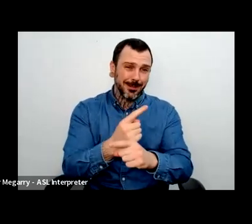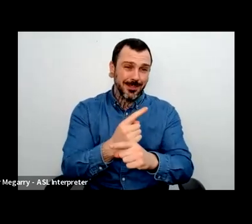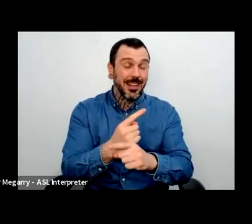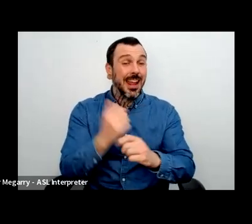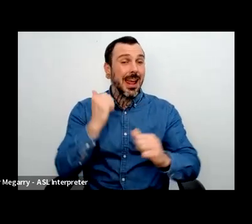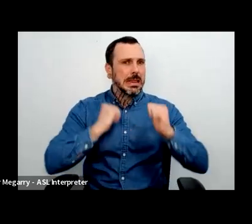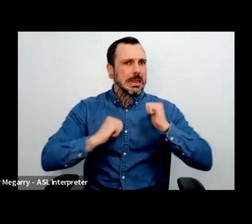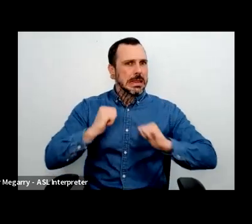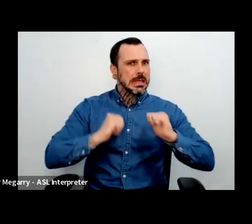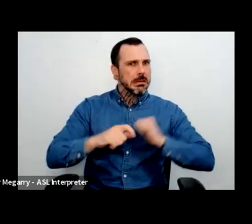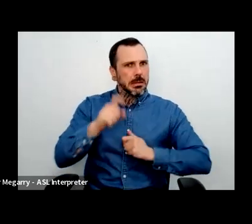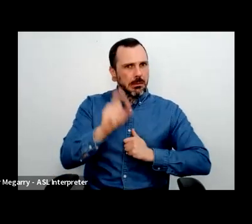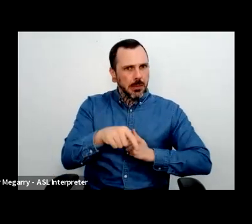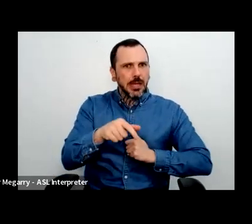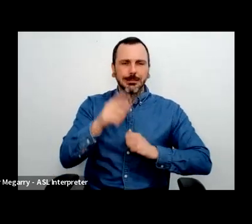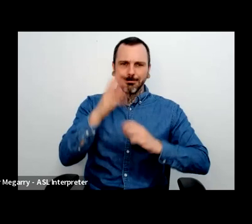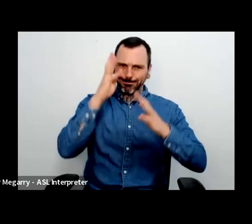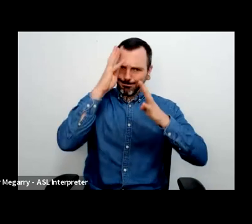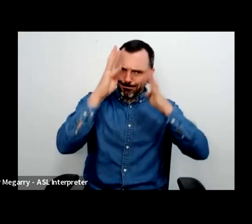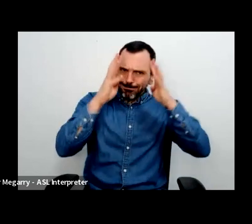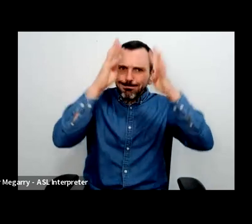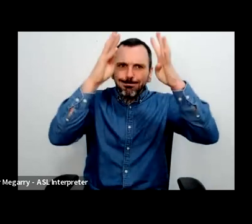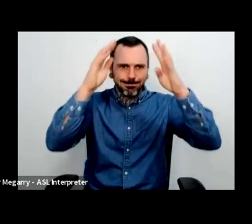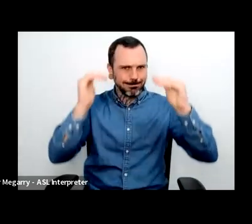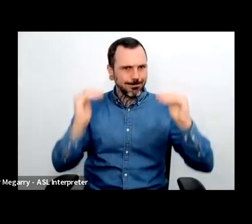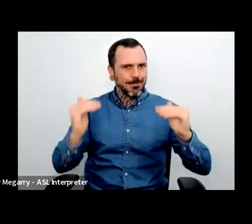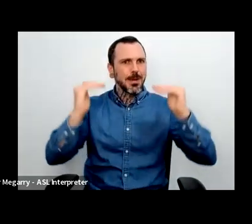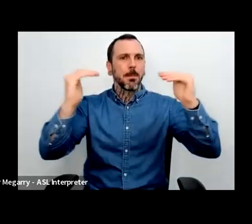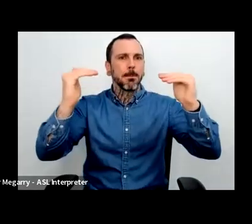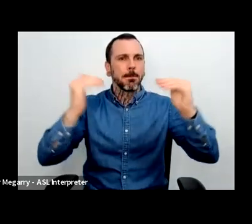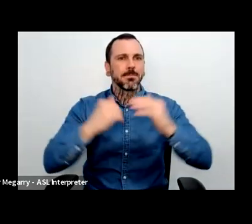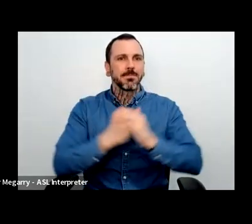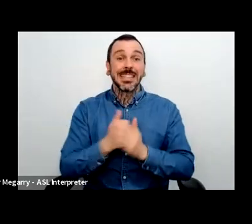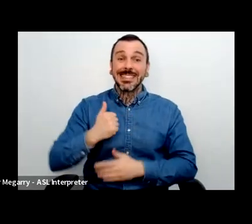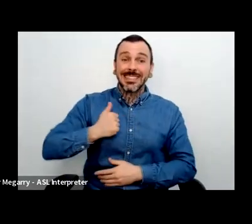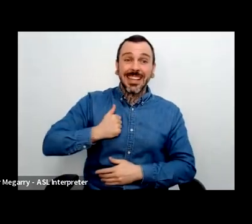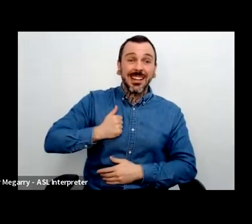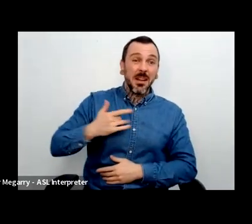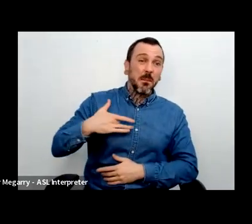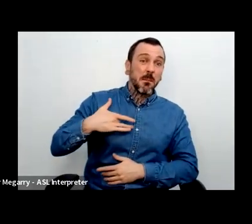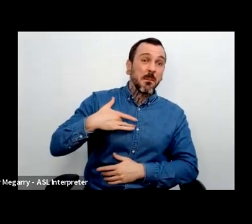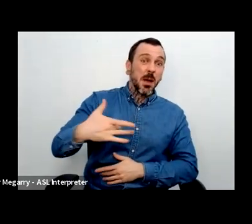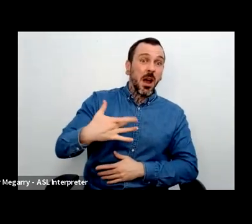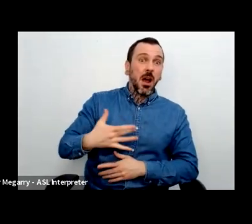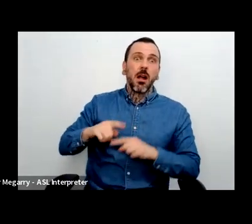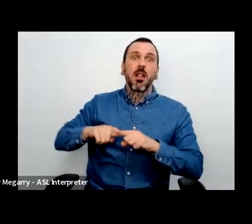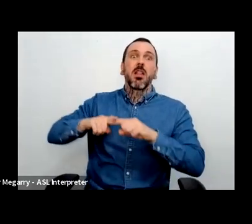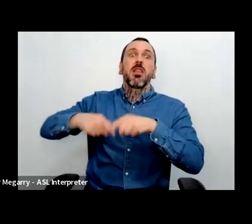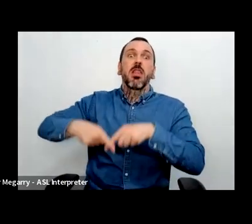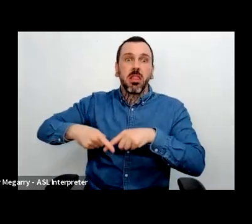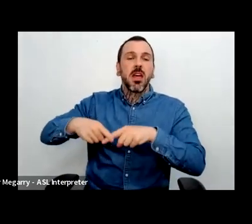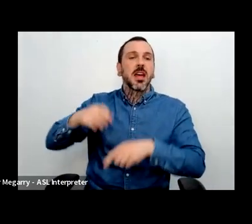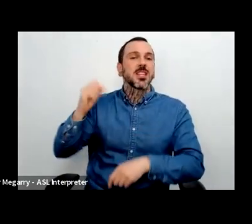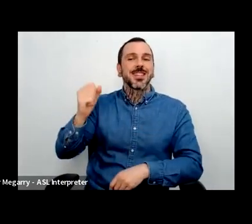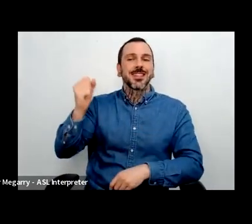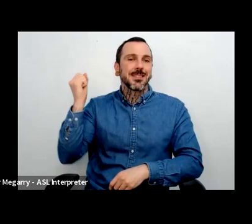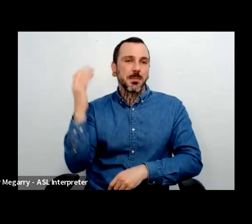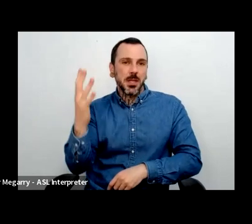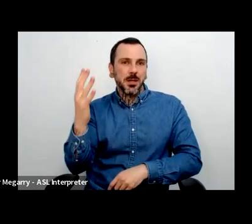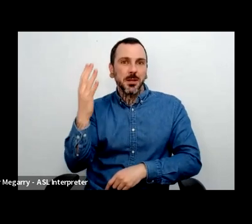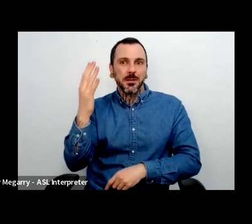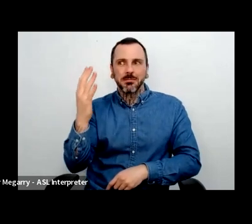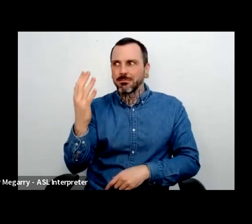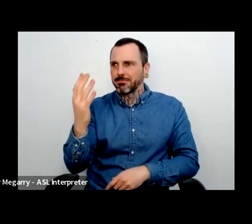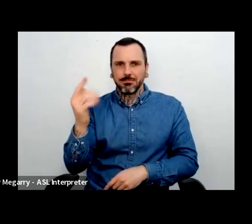we're in an industry that's especially in Canada, that's relied on Shakespeare as its #1 selling playwright.